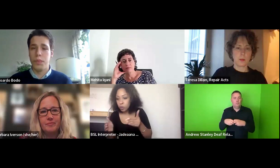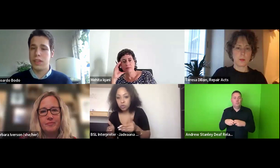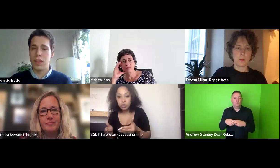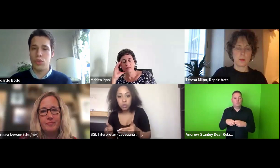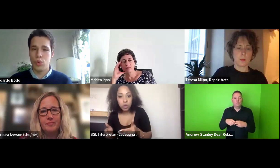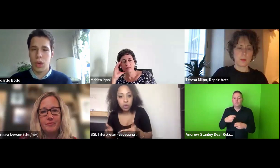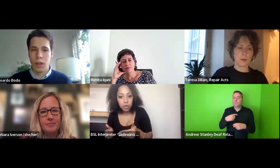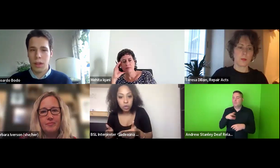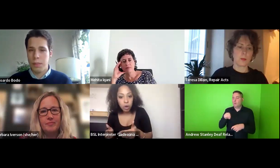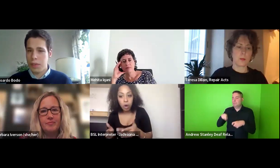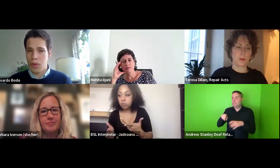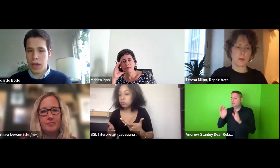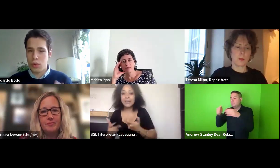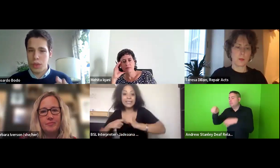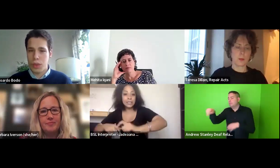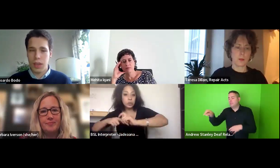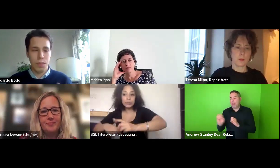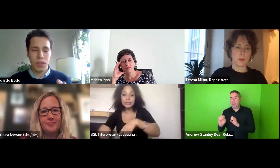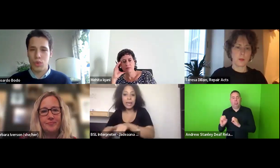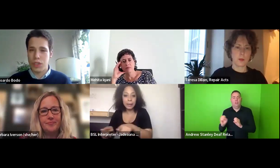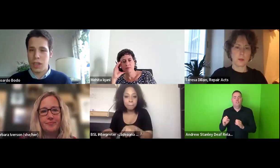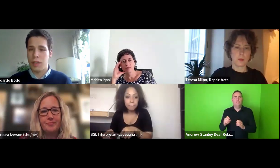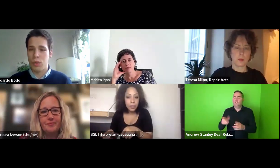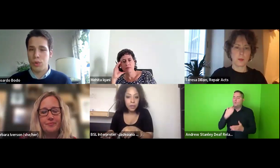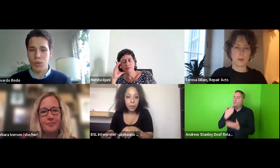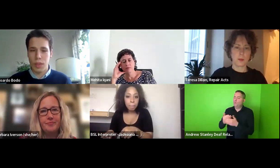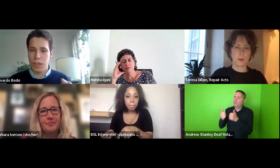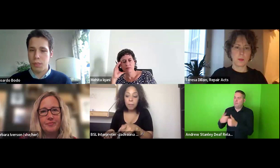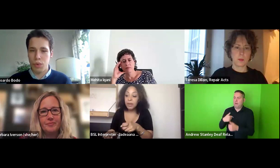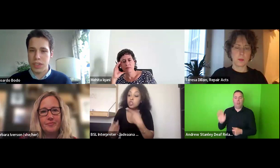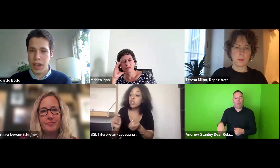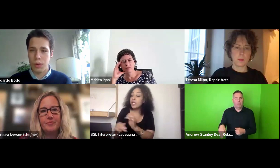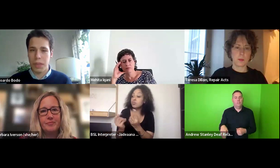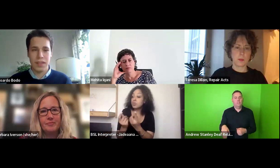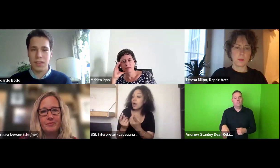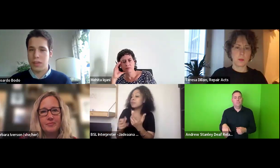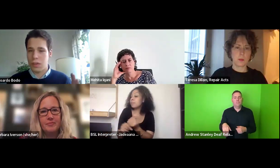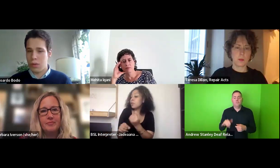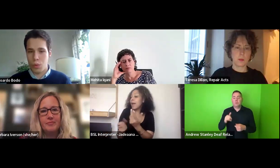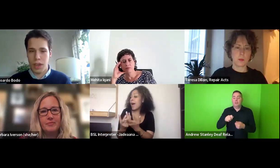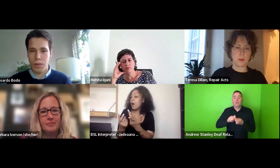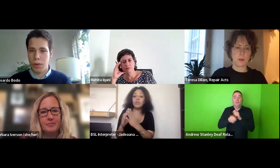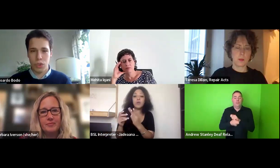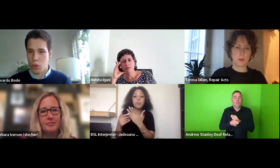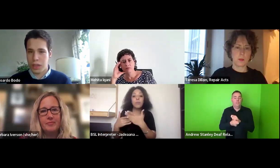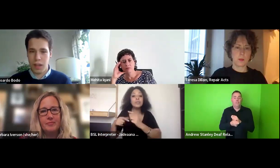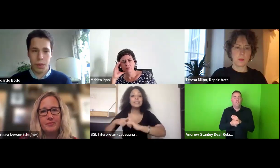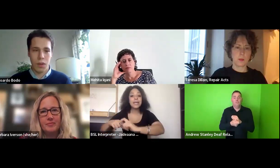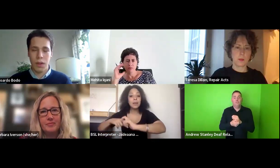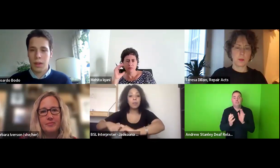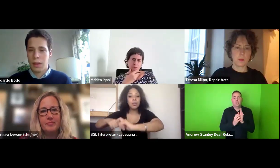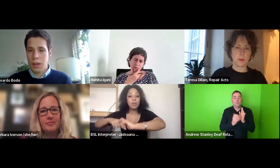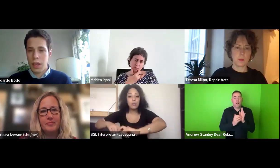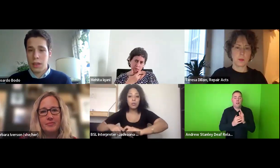continue to business as usual, maybe try doing things a bit more sustainable, use a bit more recycled plastics or whatever, which won't